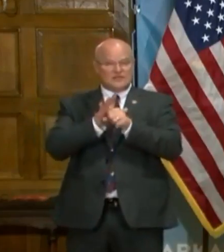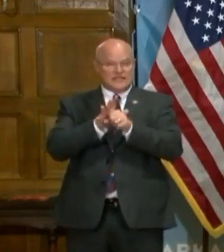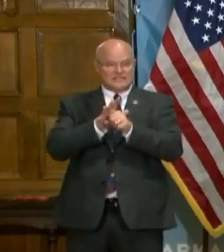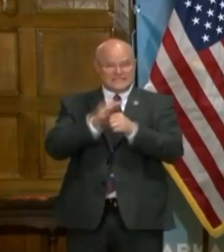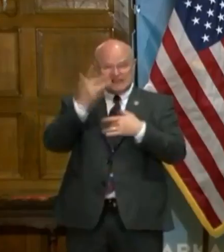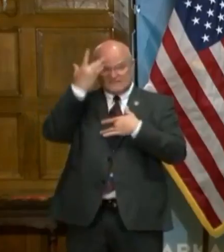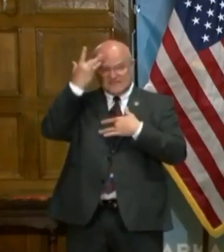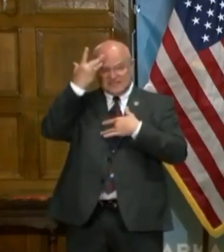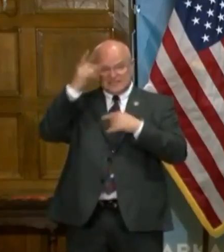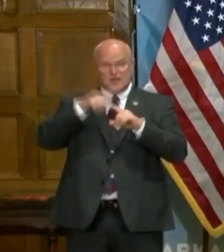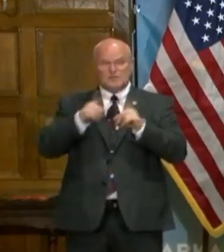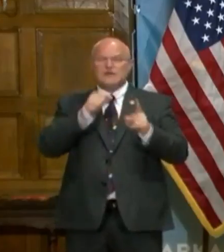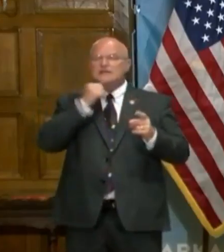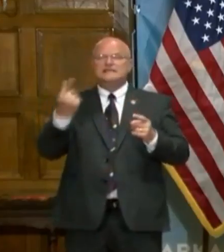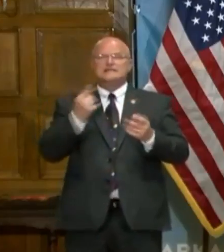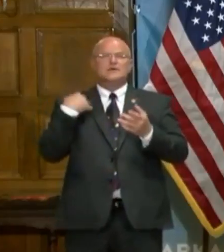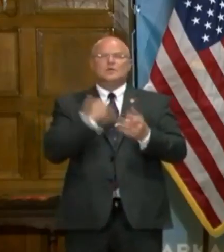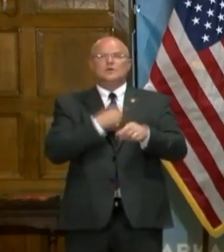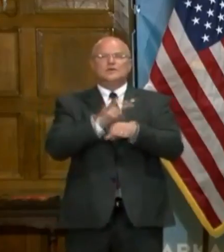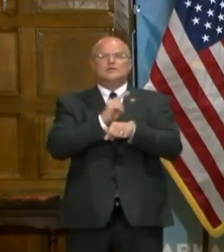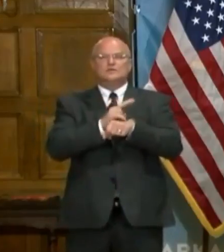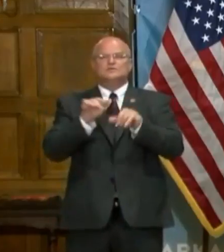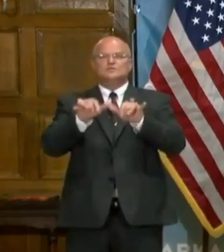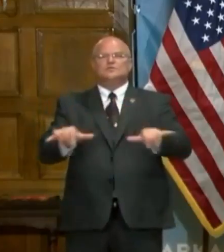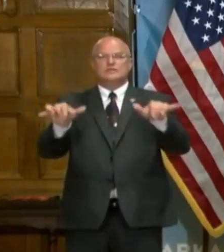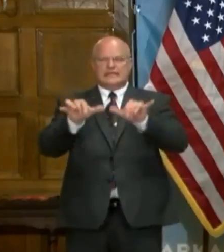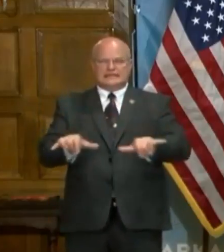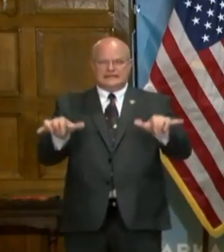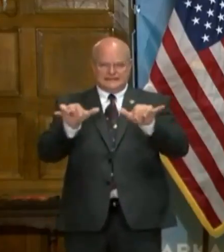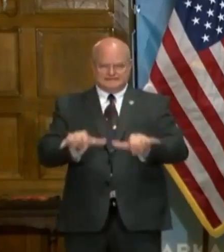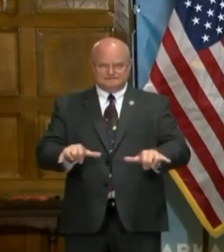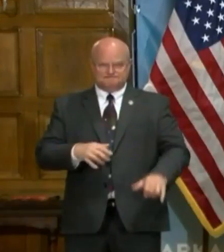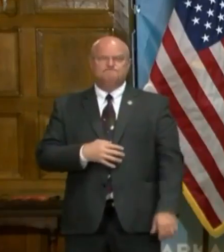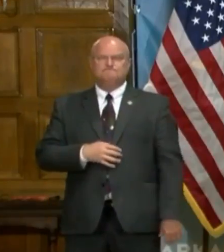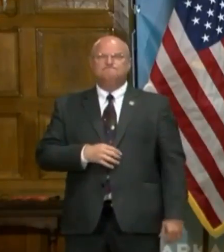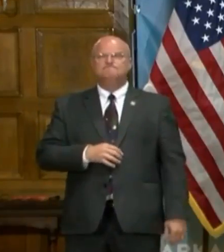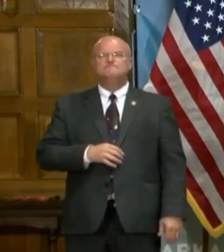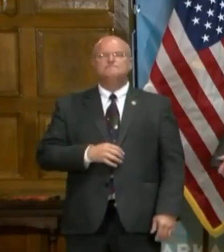COVID-19 infection, but it's not something that we use routinely.